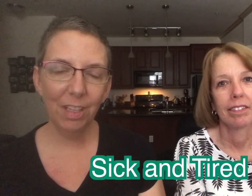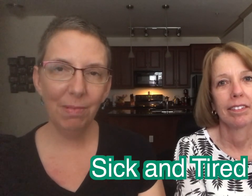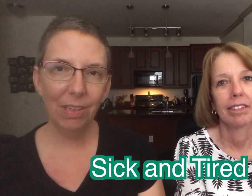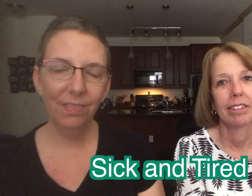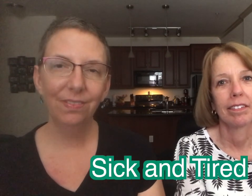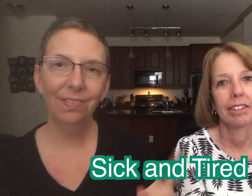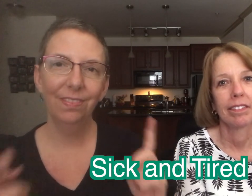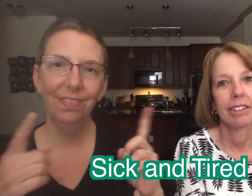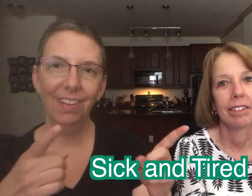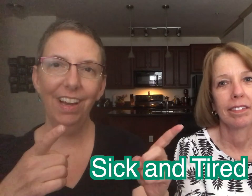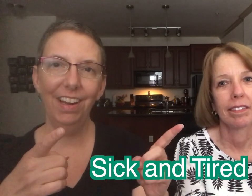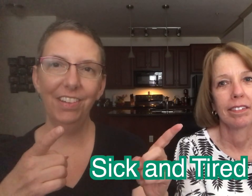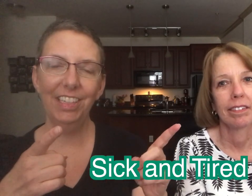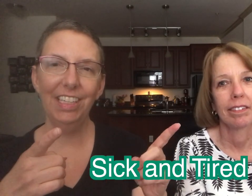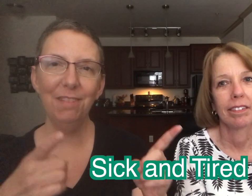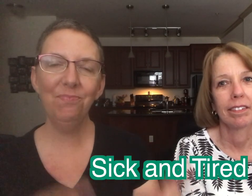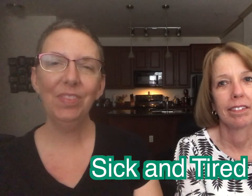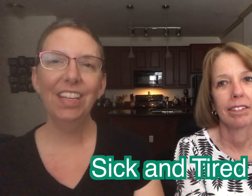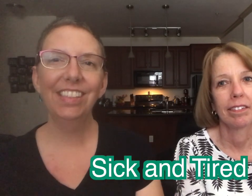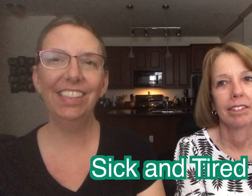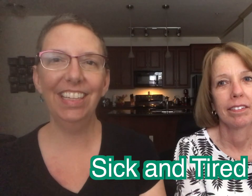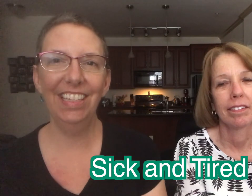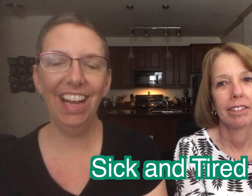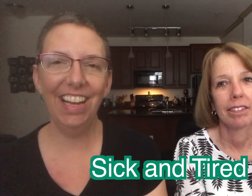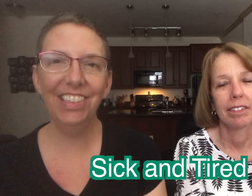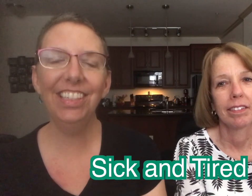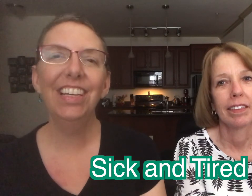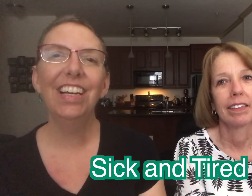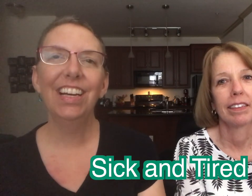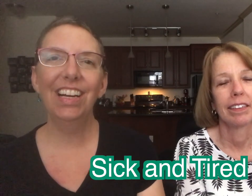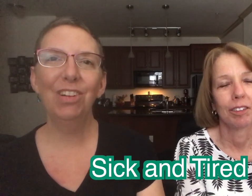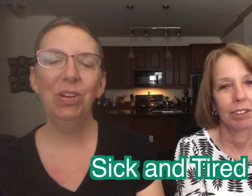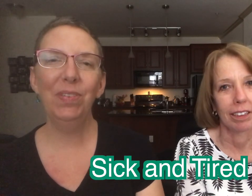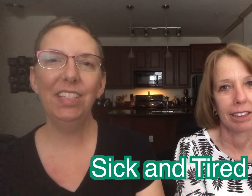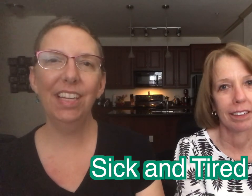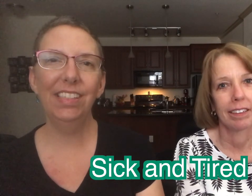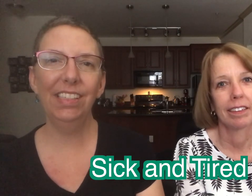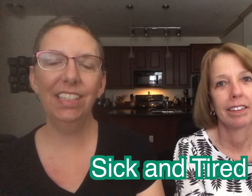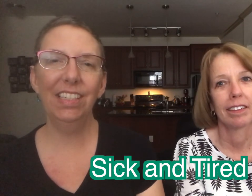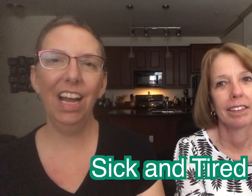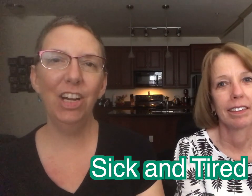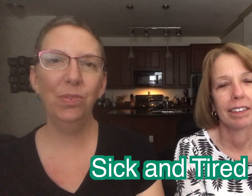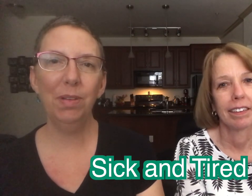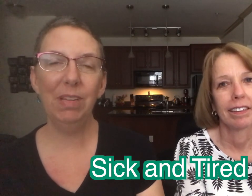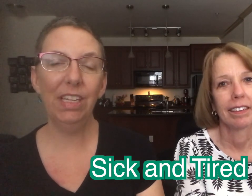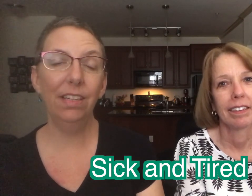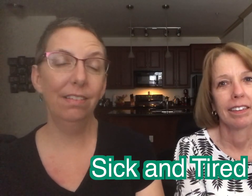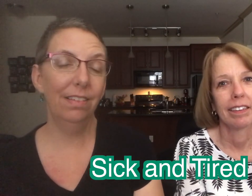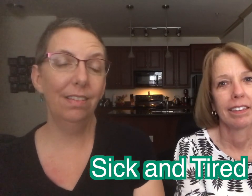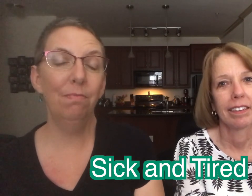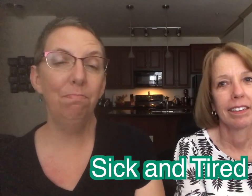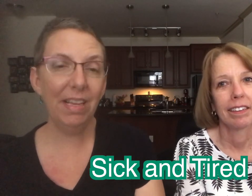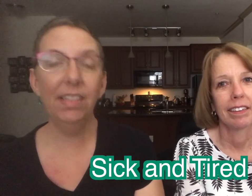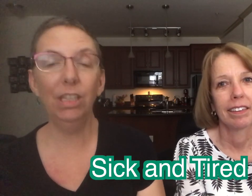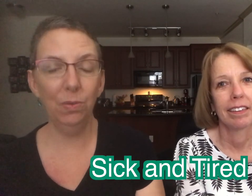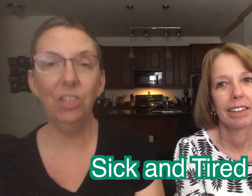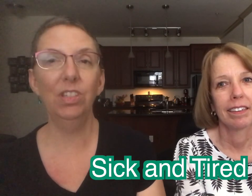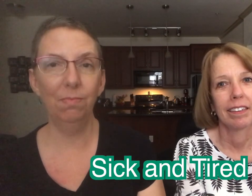summer. Another idiom, sick and tired. When we say sick and tired, we mean, basically we just mean